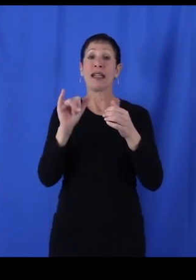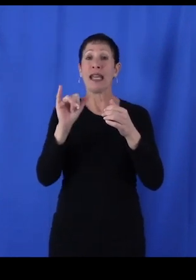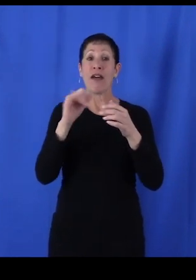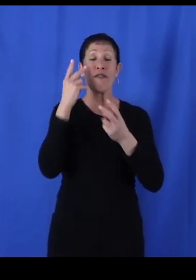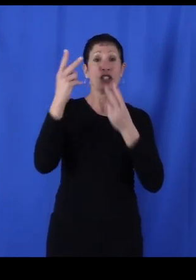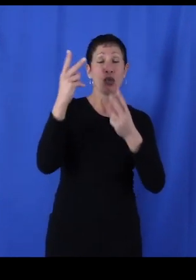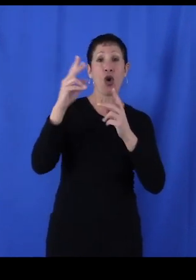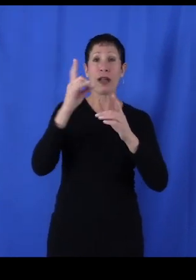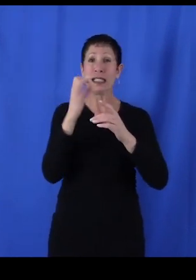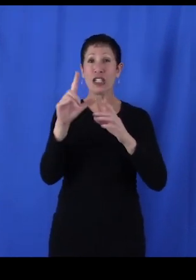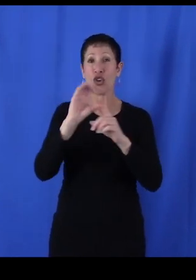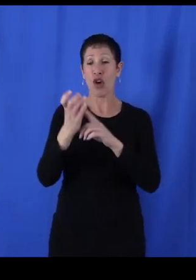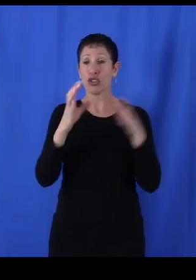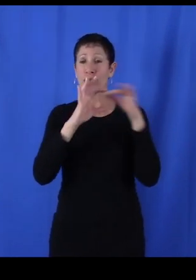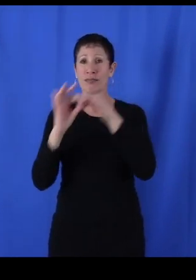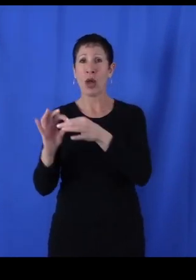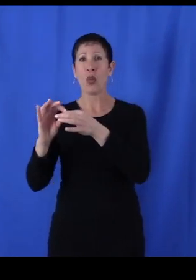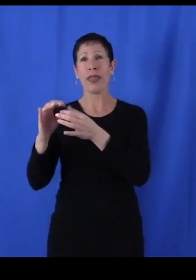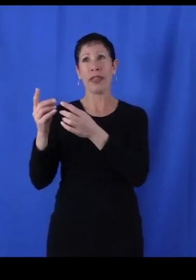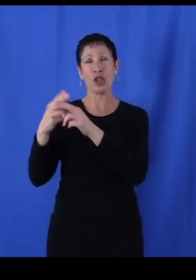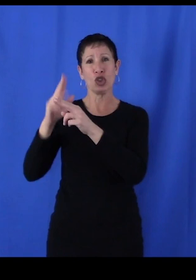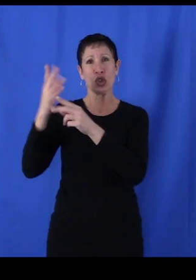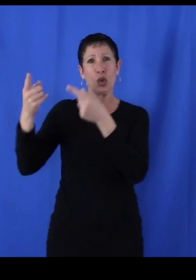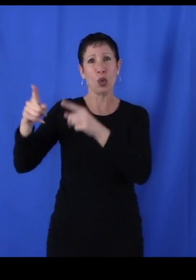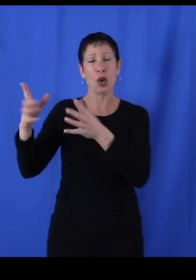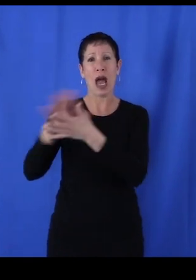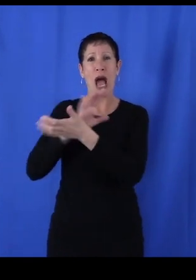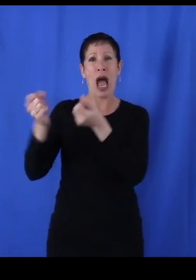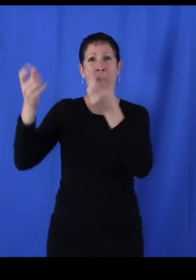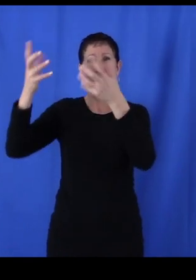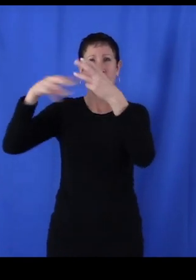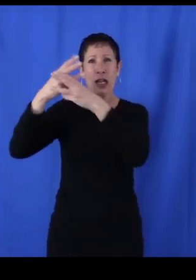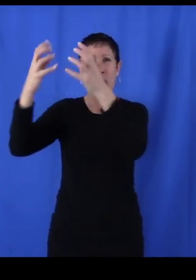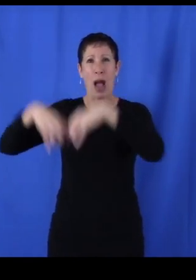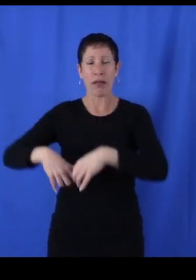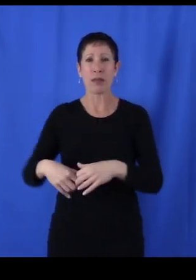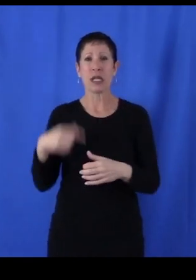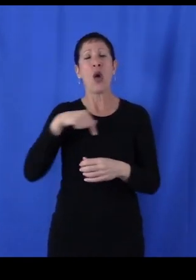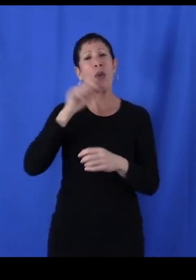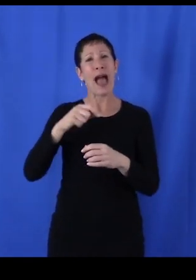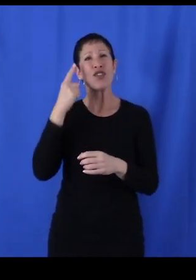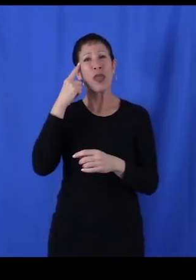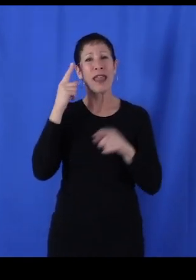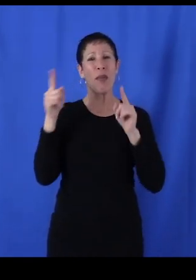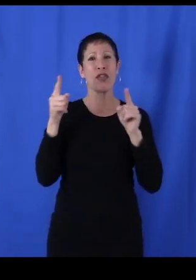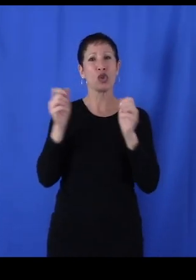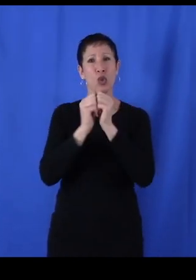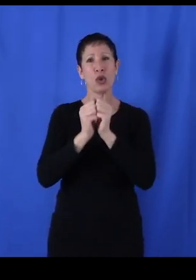apocalypse. And I think what's important is that we have to think these two together.